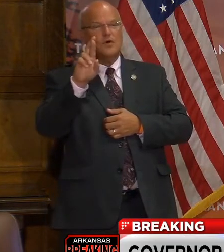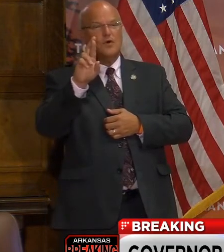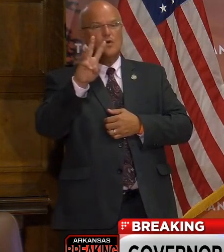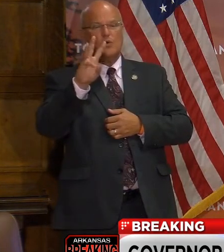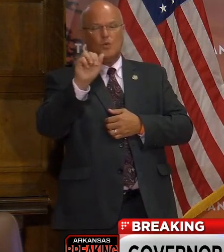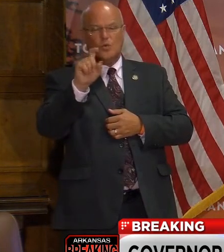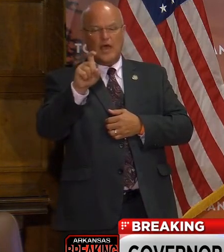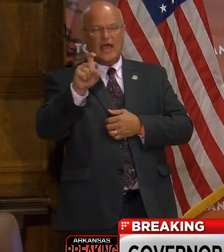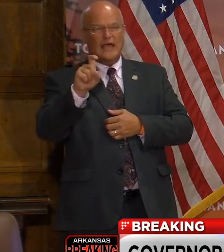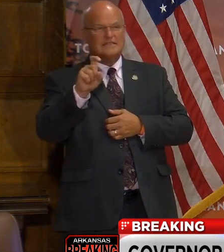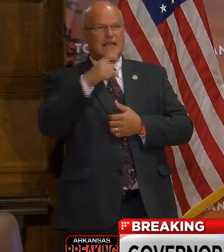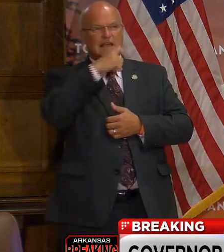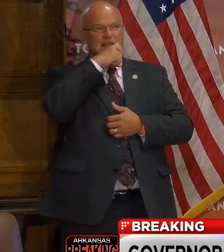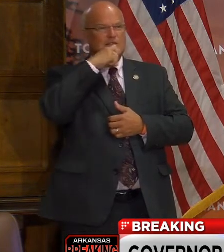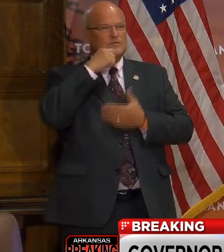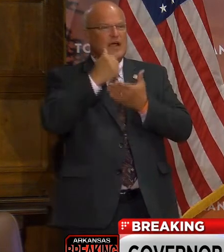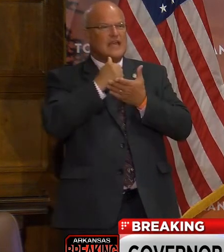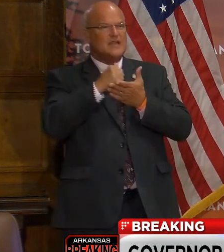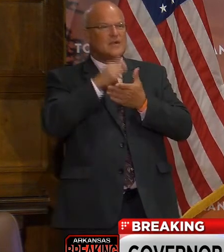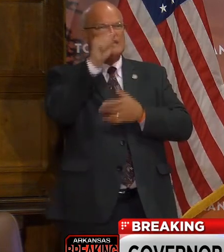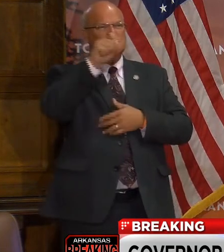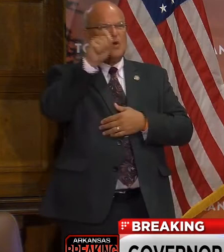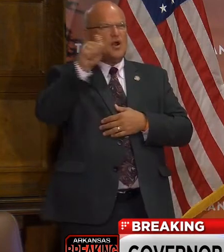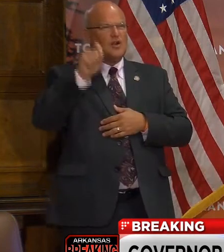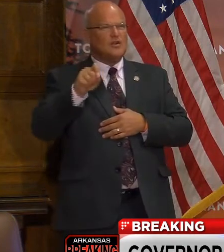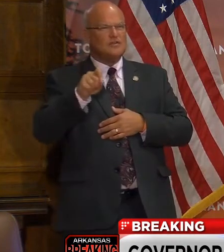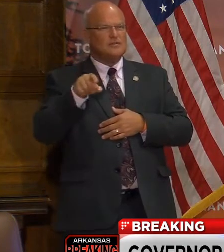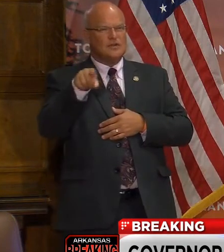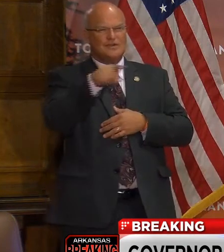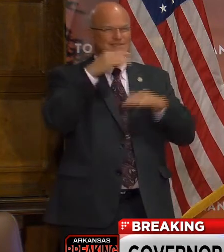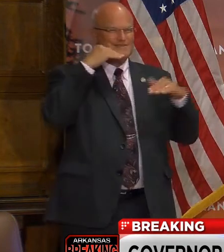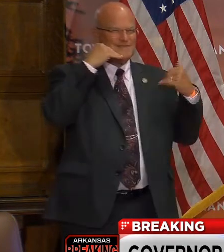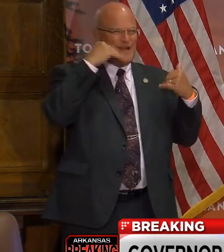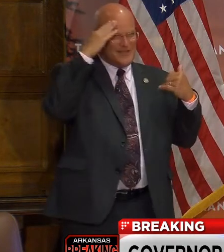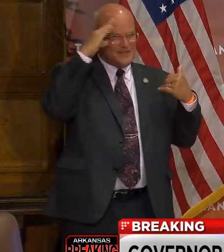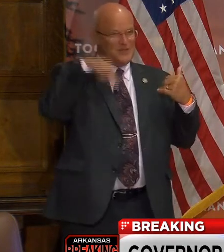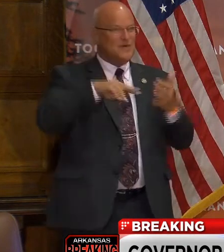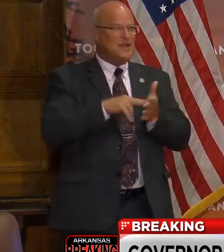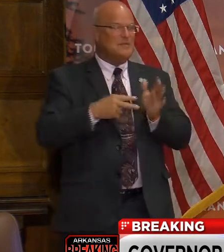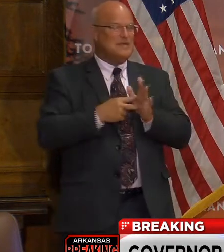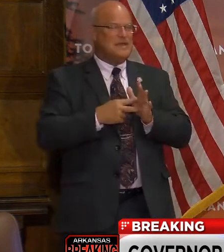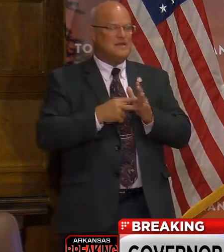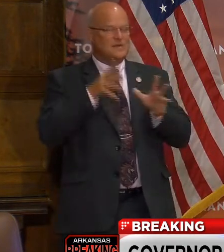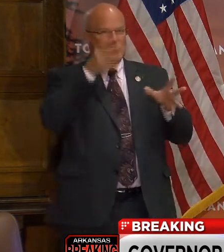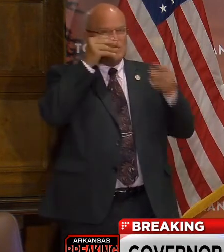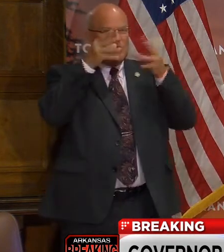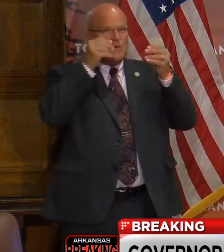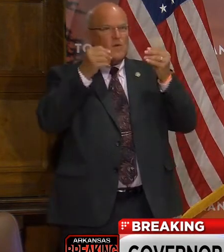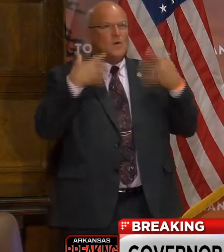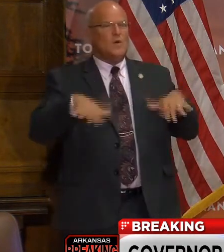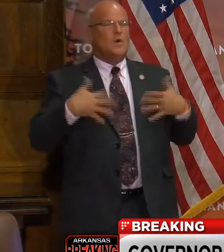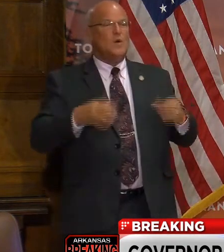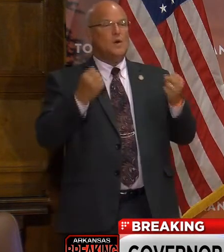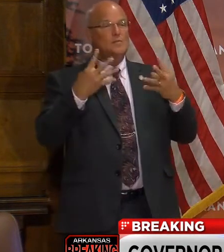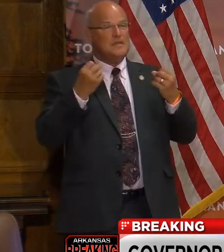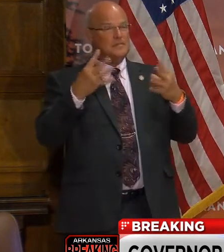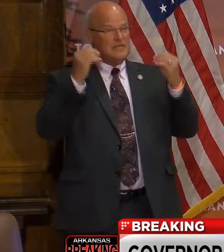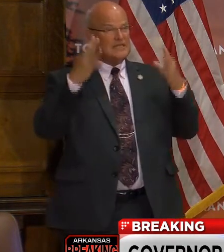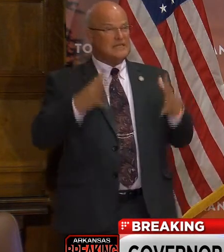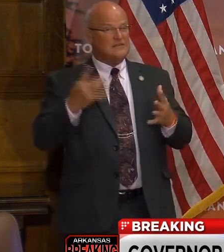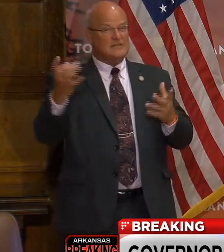markers. And I see some of you out there smiling because you know what I mean. And we have a lot of teachers that have started returning to